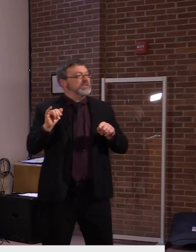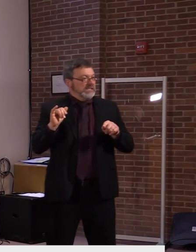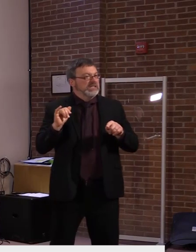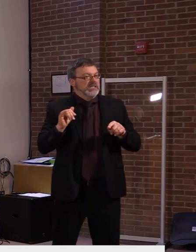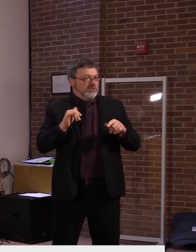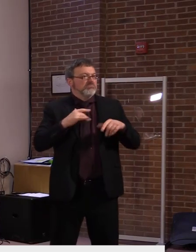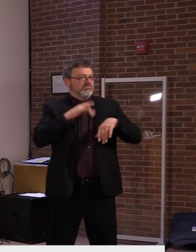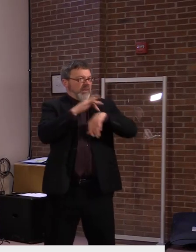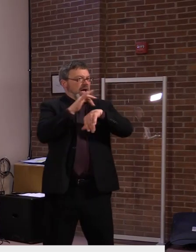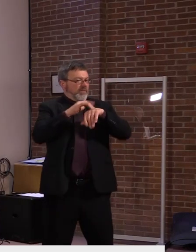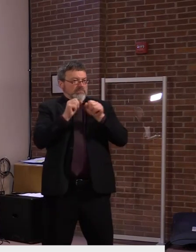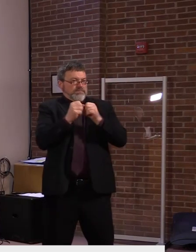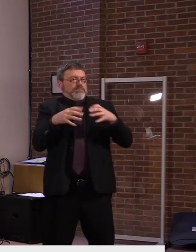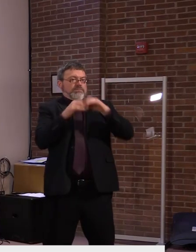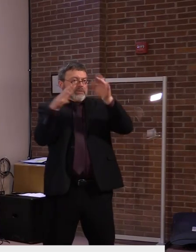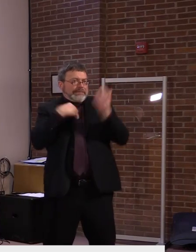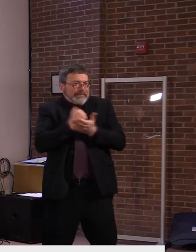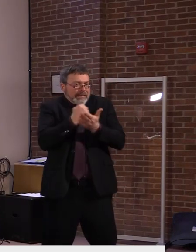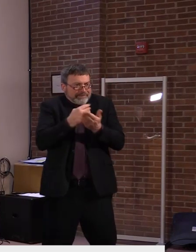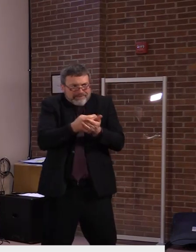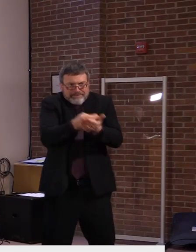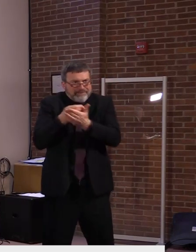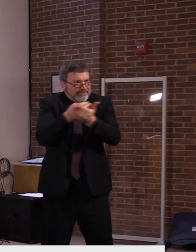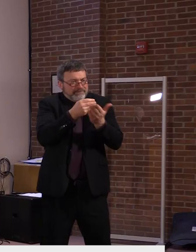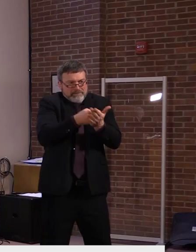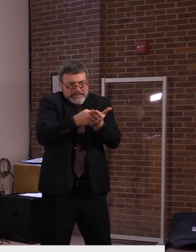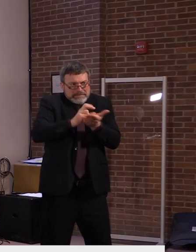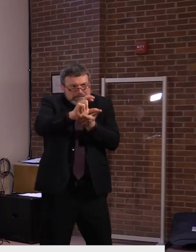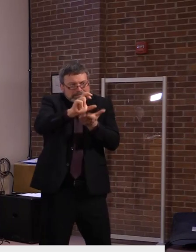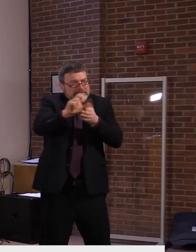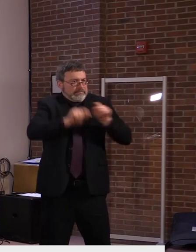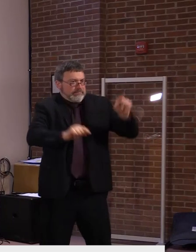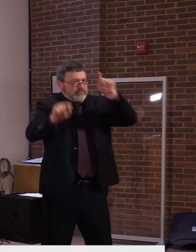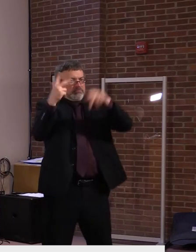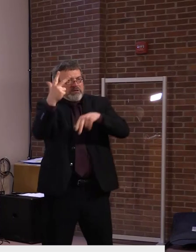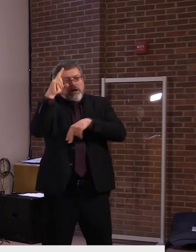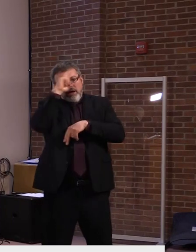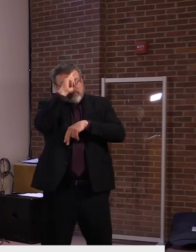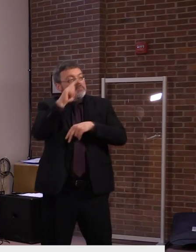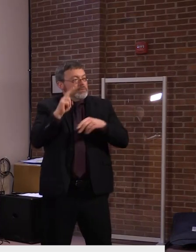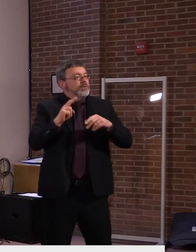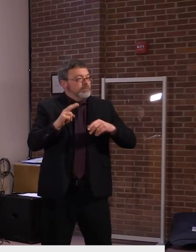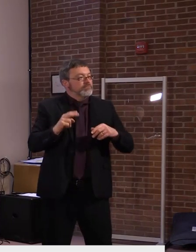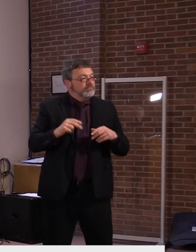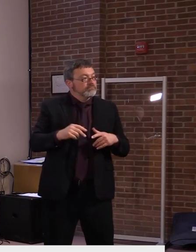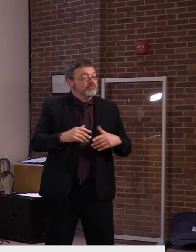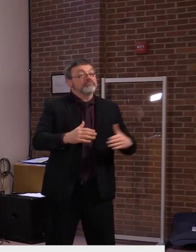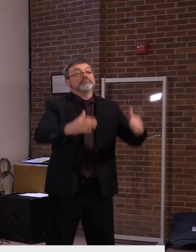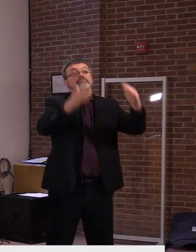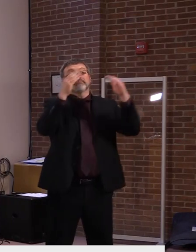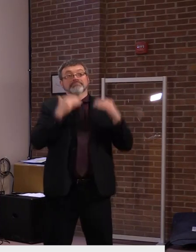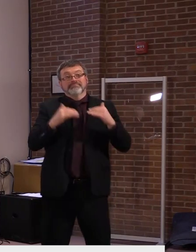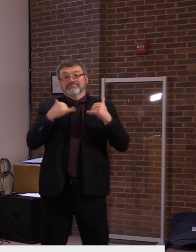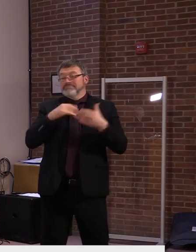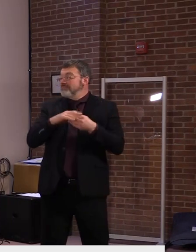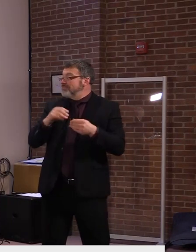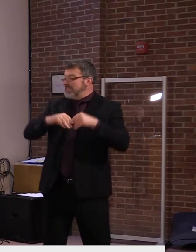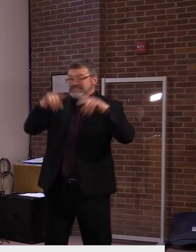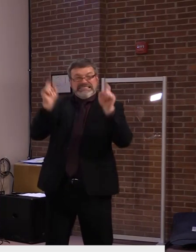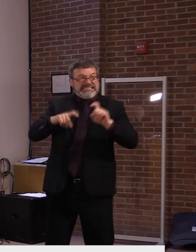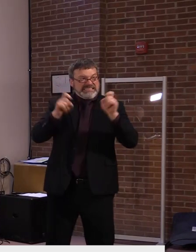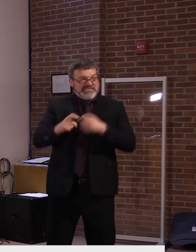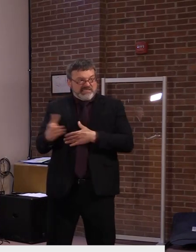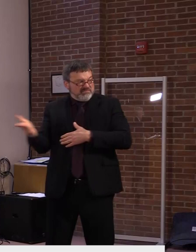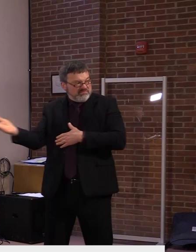turn to testing. Vermont tests more than any other state on a per capita basis. We lead the nation